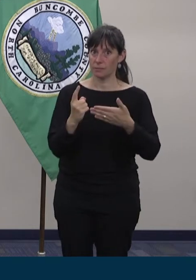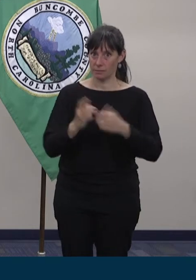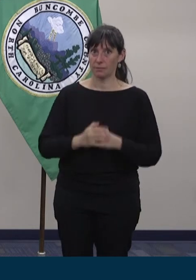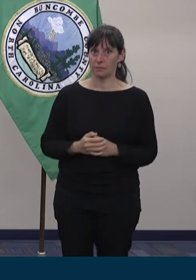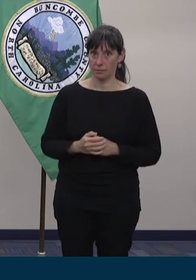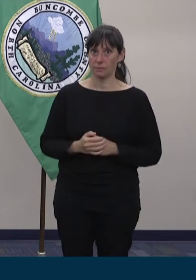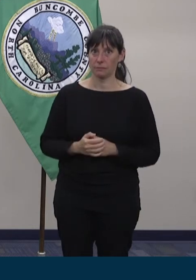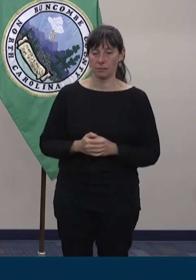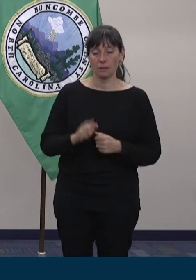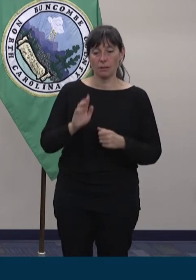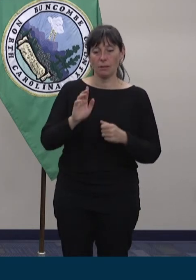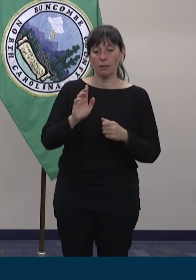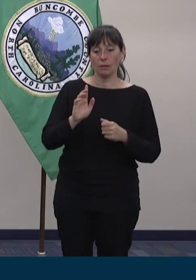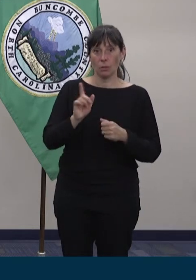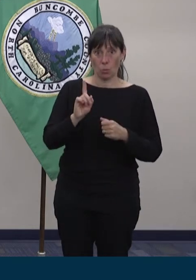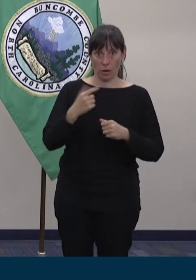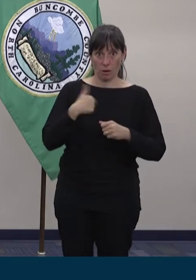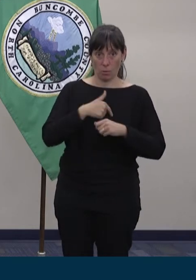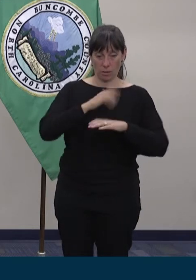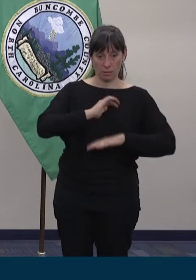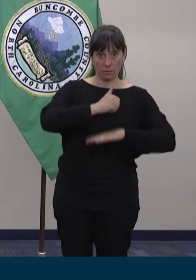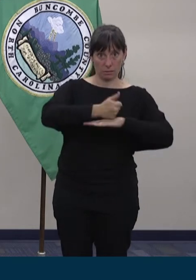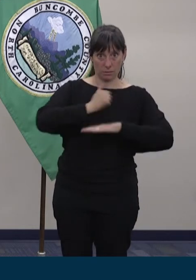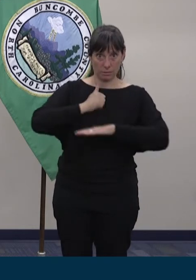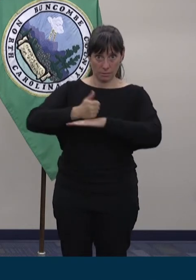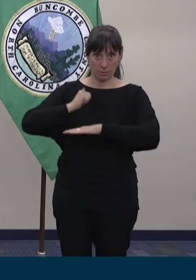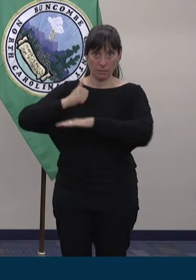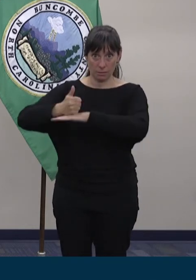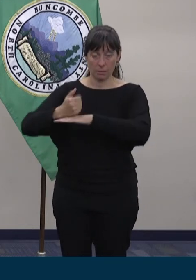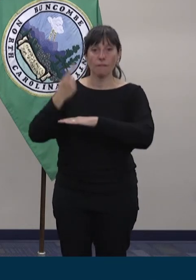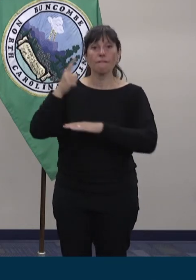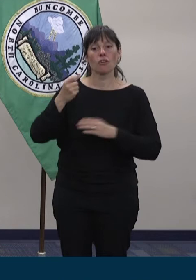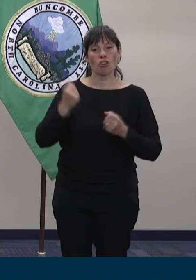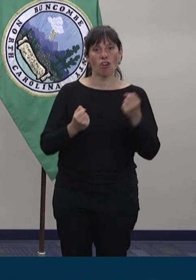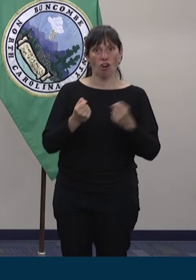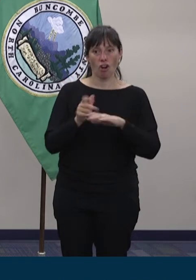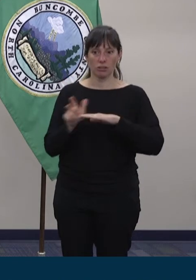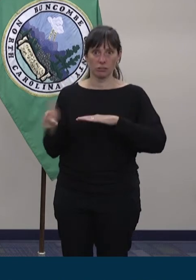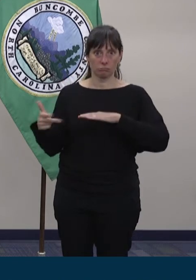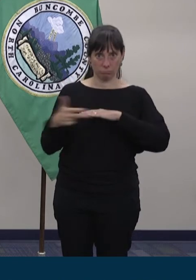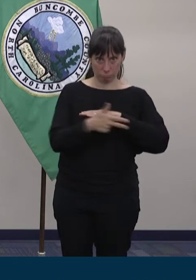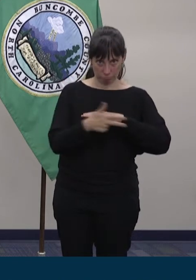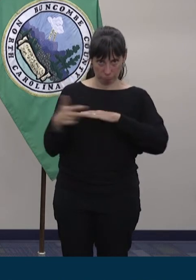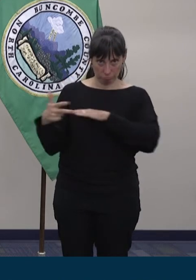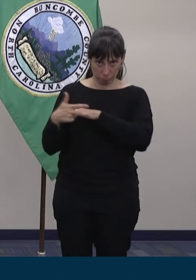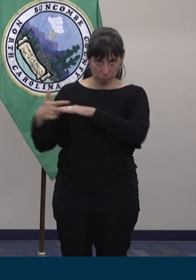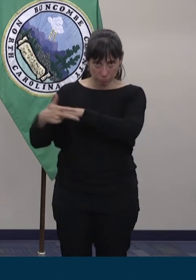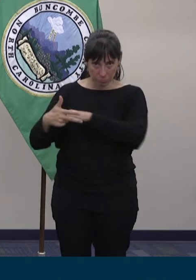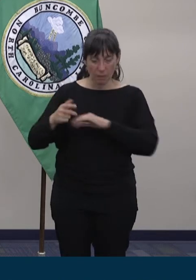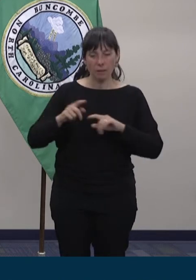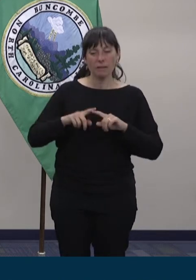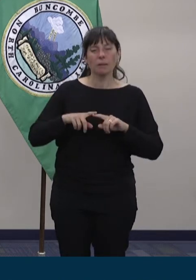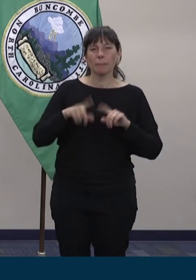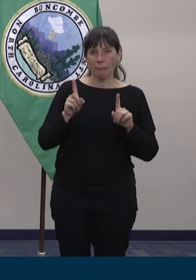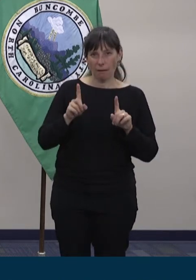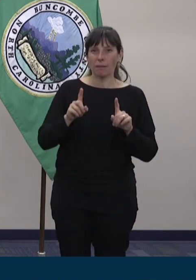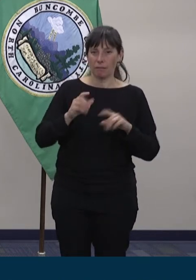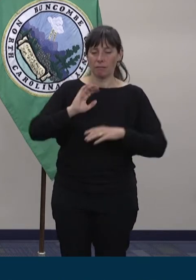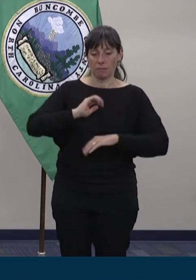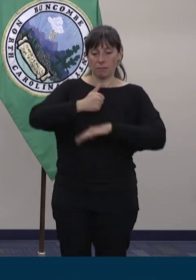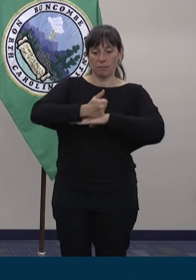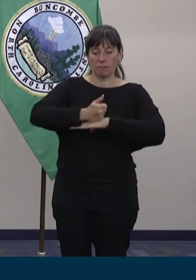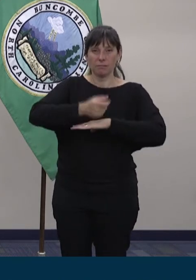These sites are primarily for drive-through traffic, but are located in close proximity to the bus